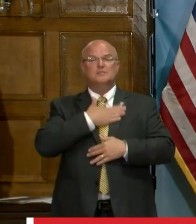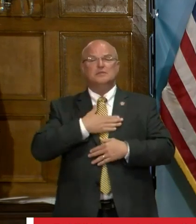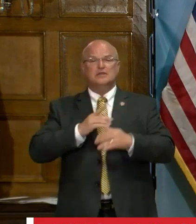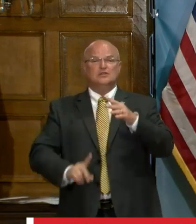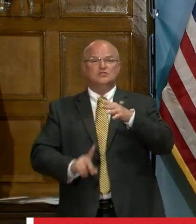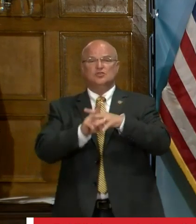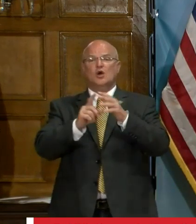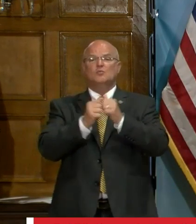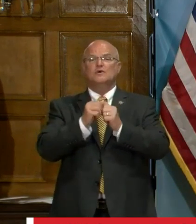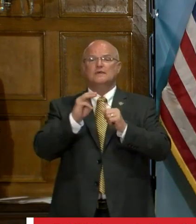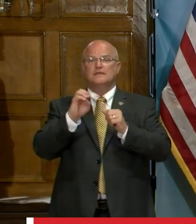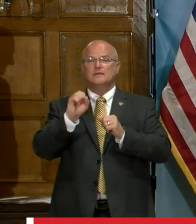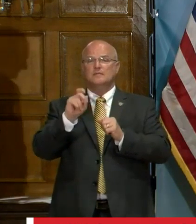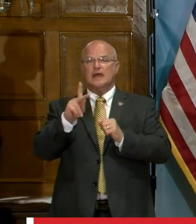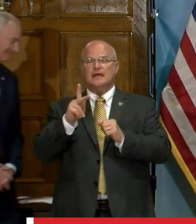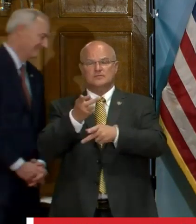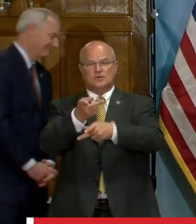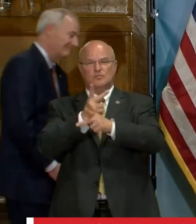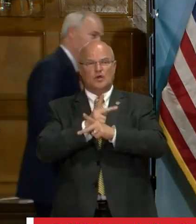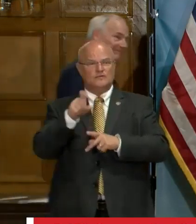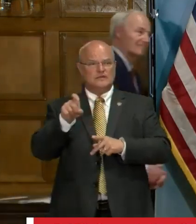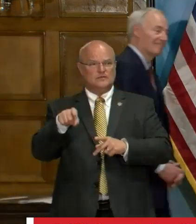with a mask or borrow one if they have it. Thank you.